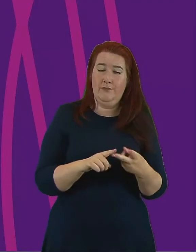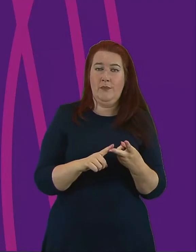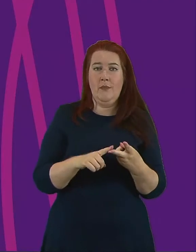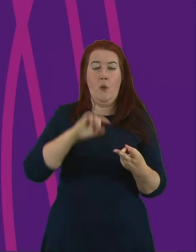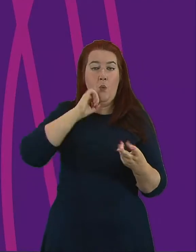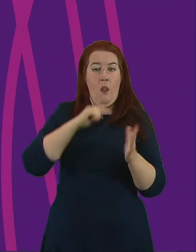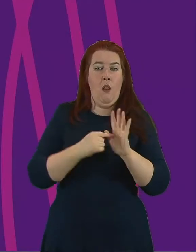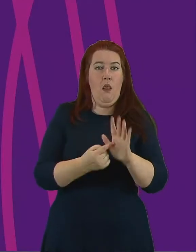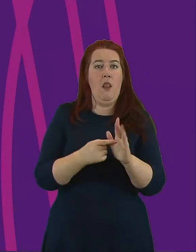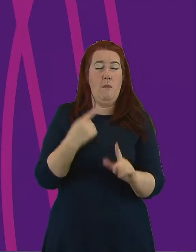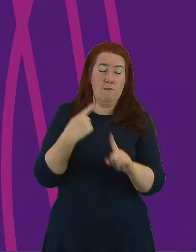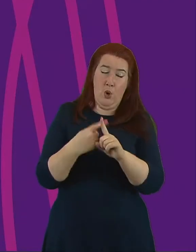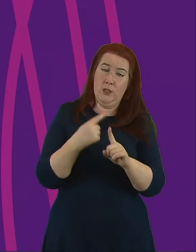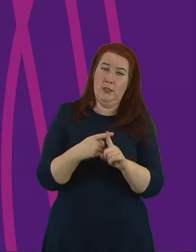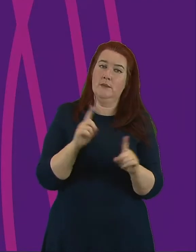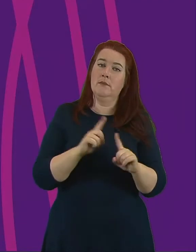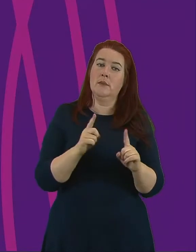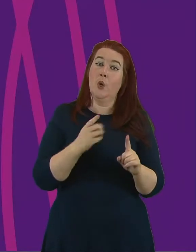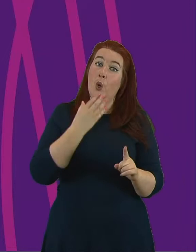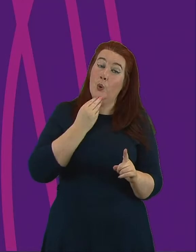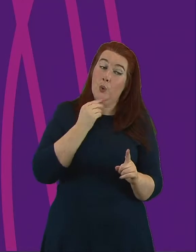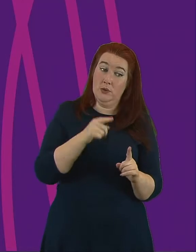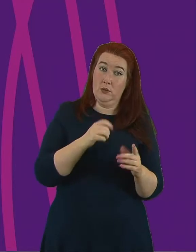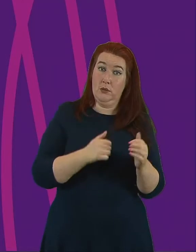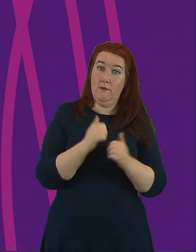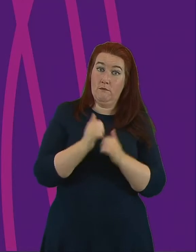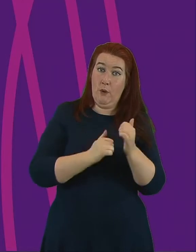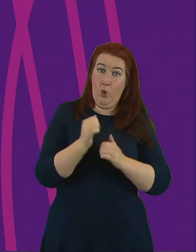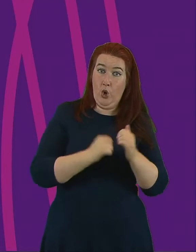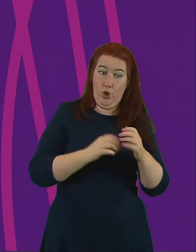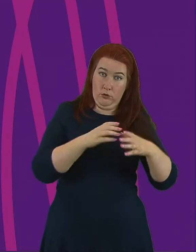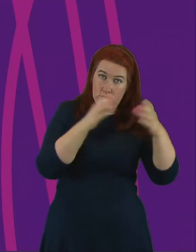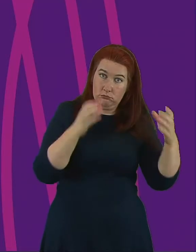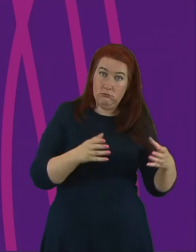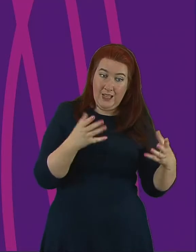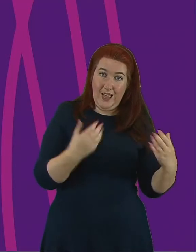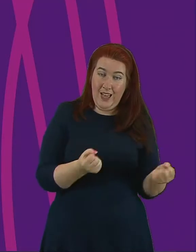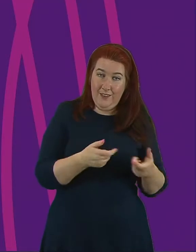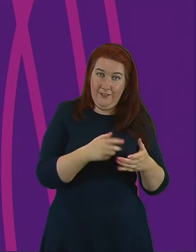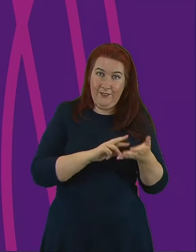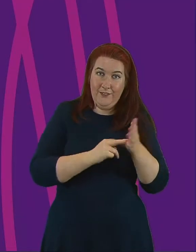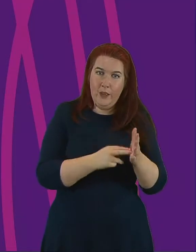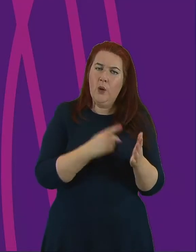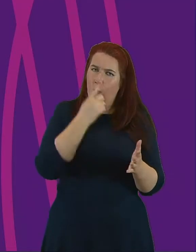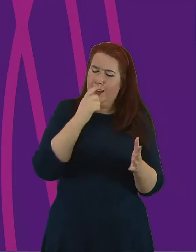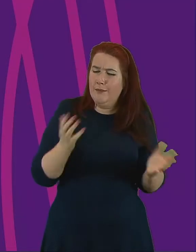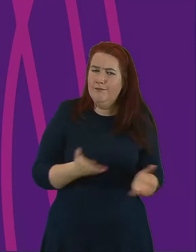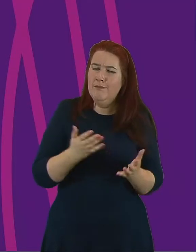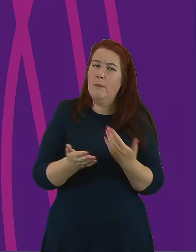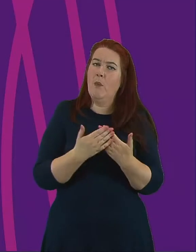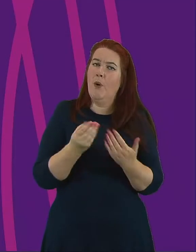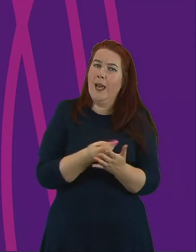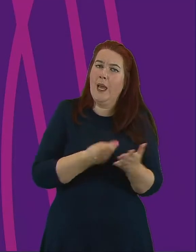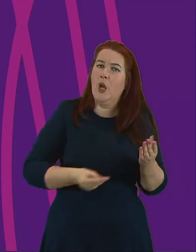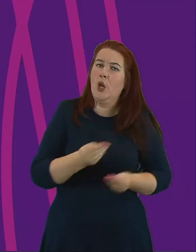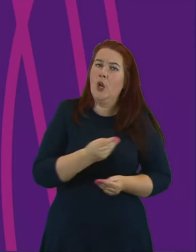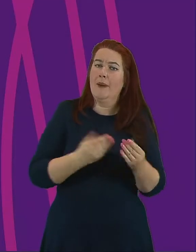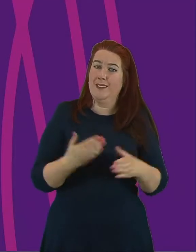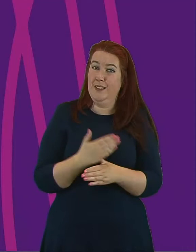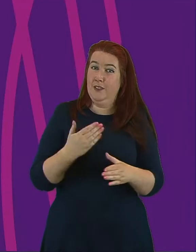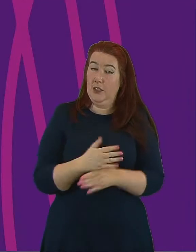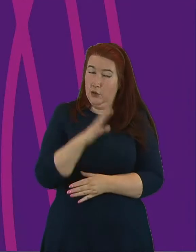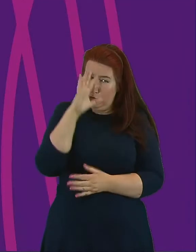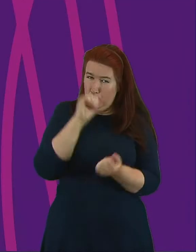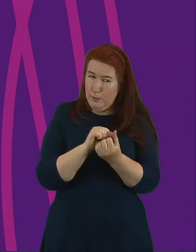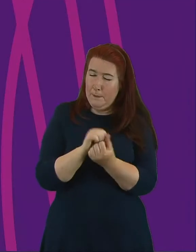positive nature of ensuring that by using the frameworks, we can encourage some economic activity. Remember, however, and I'm sure the member